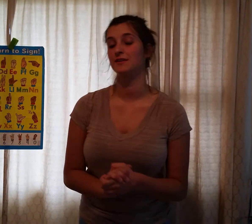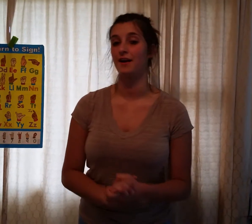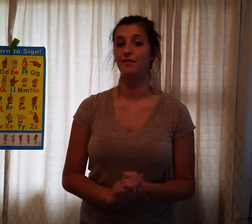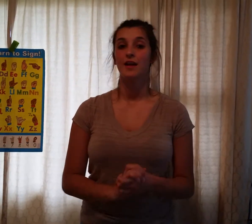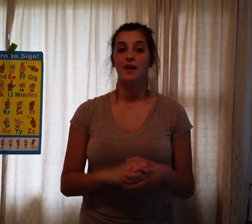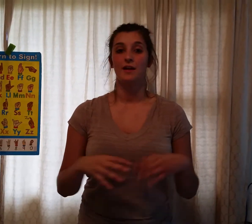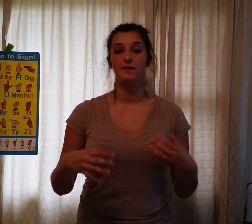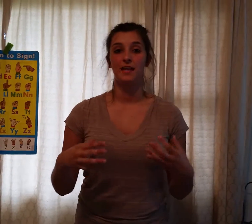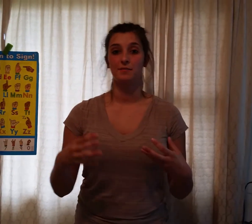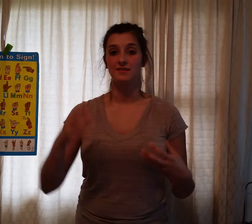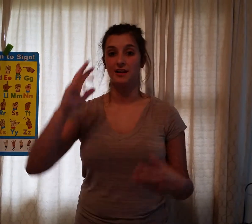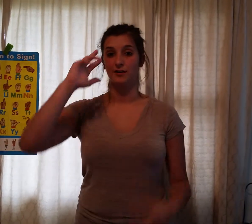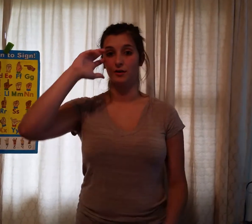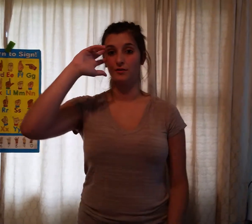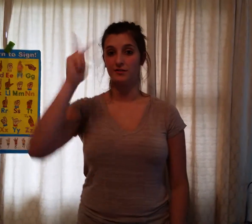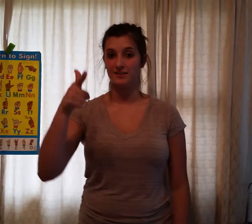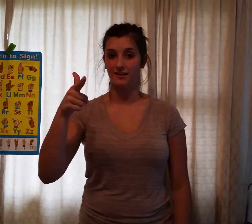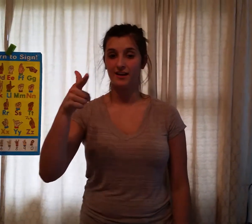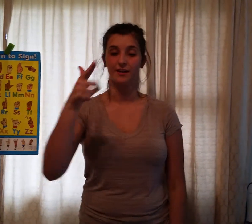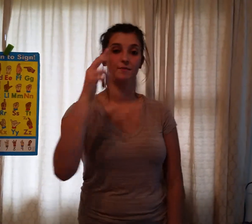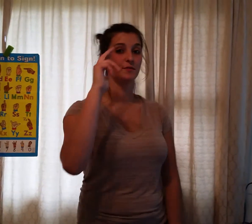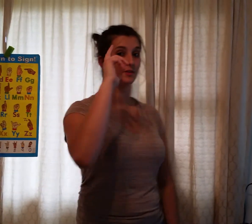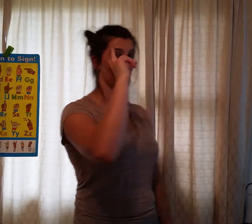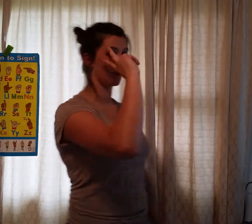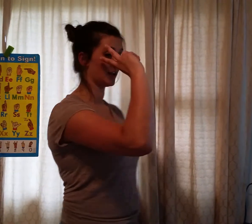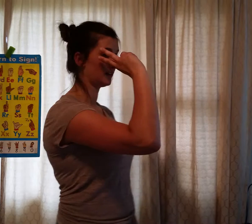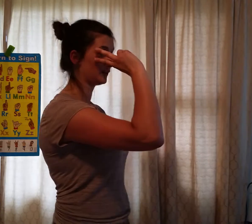deaf, it became a sign to go see you later. So your hand